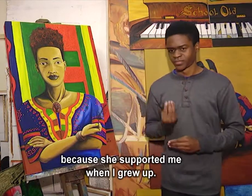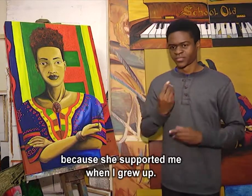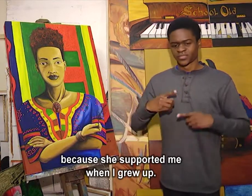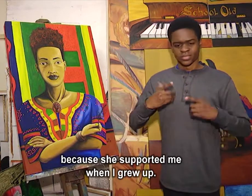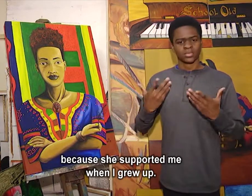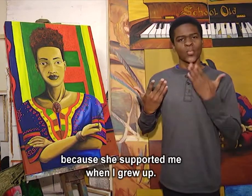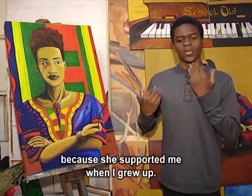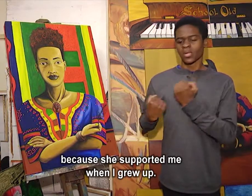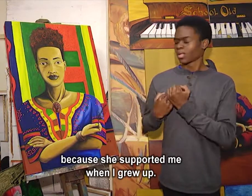up.